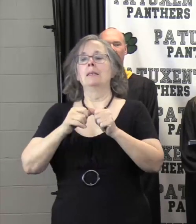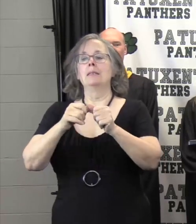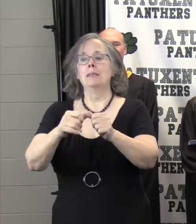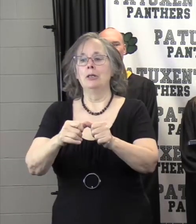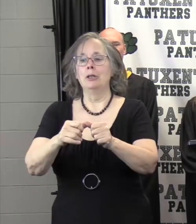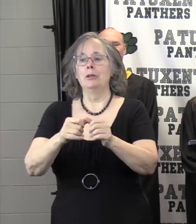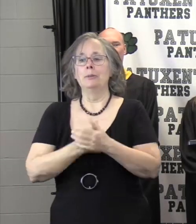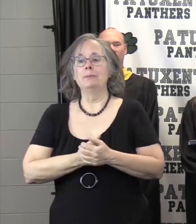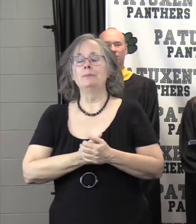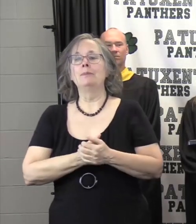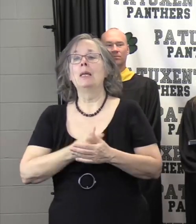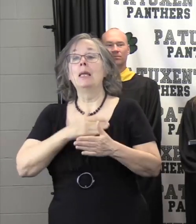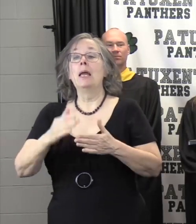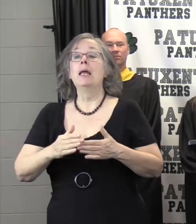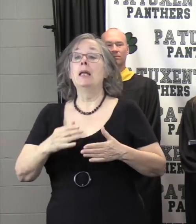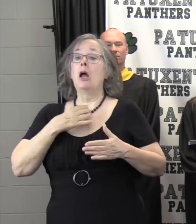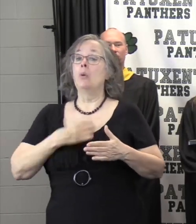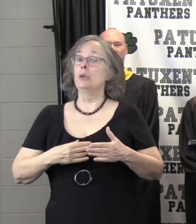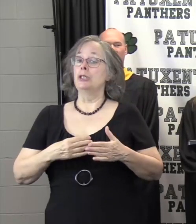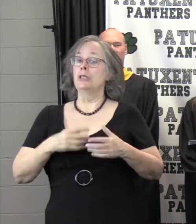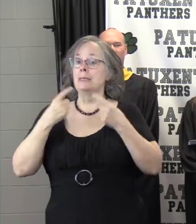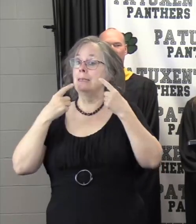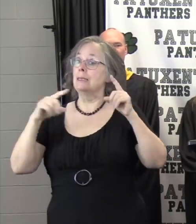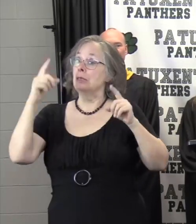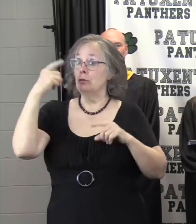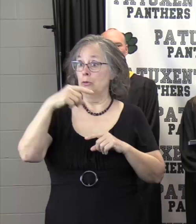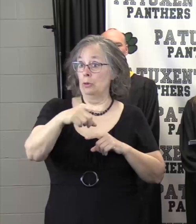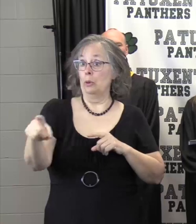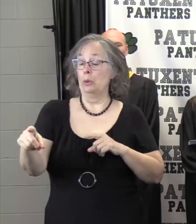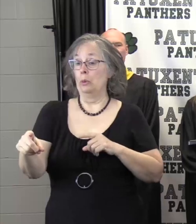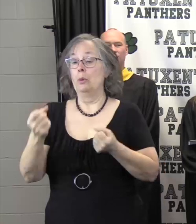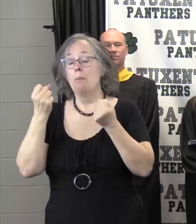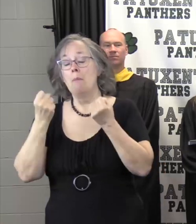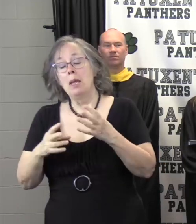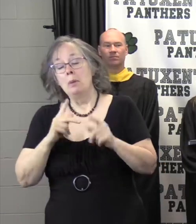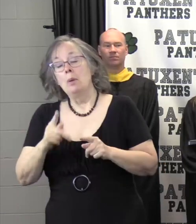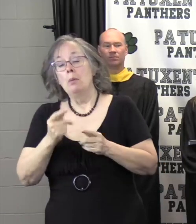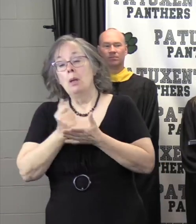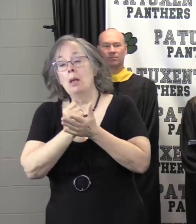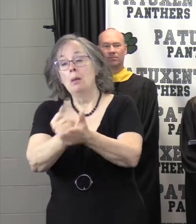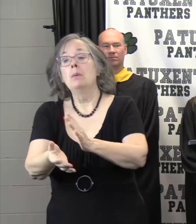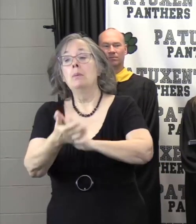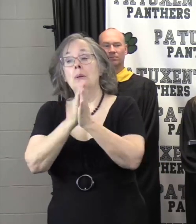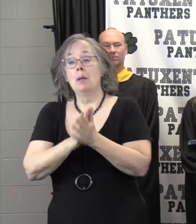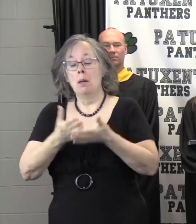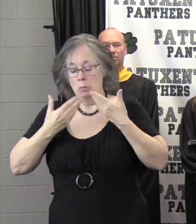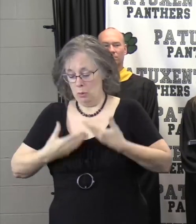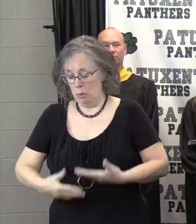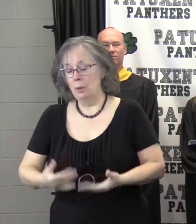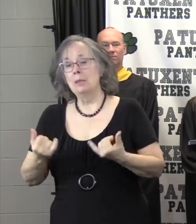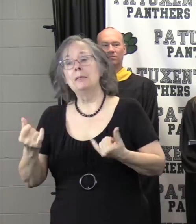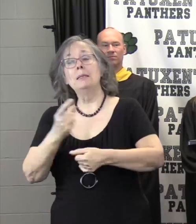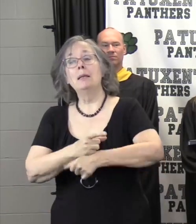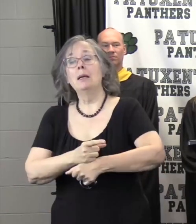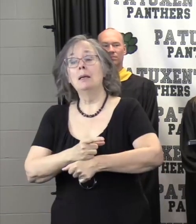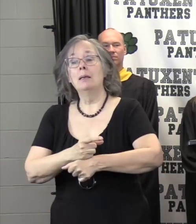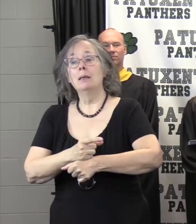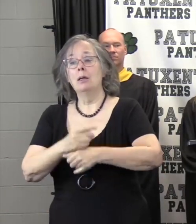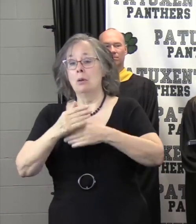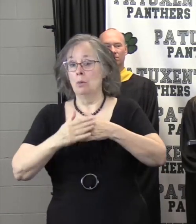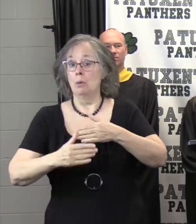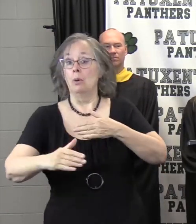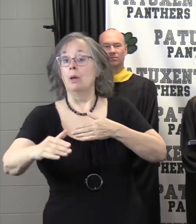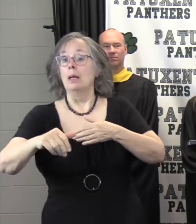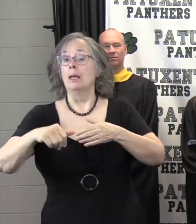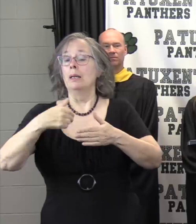In closing, I wish you success. Remember, many people helped you become who you are today. As you move into the next phase of